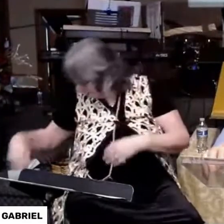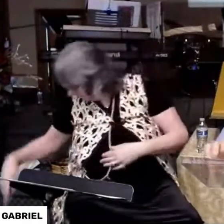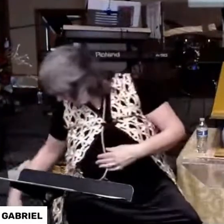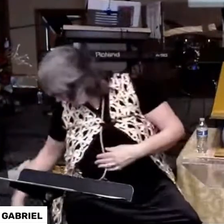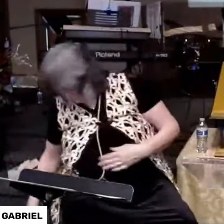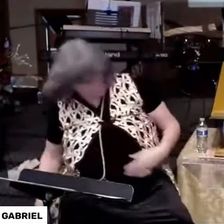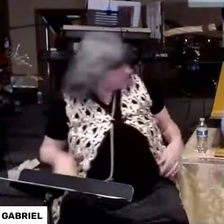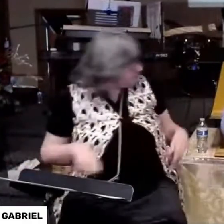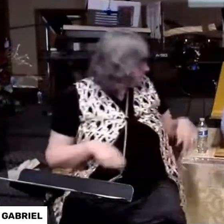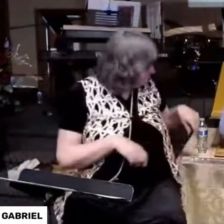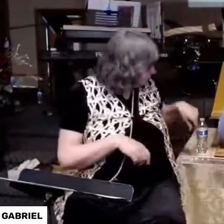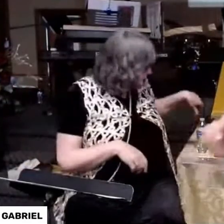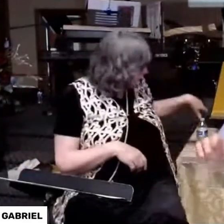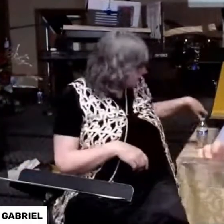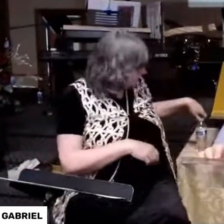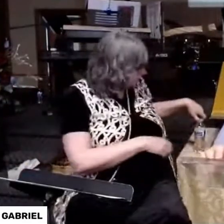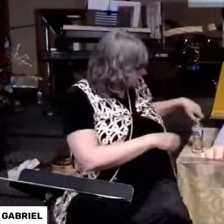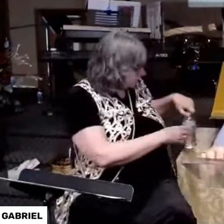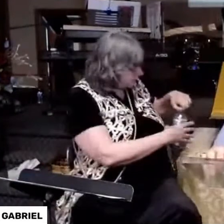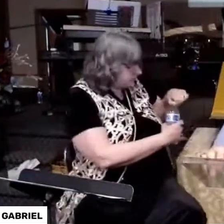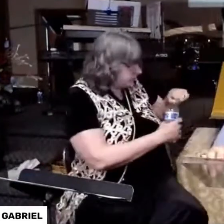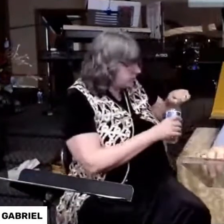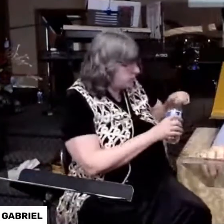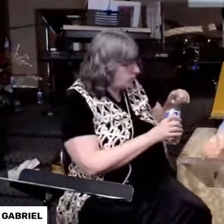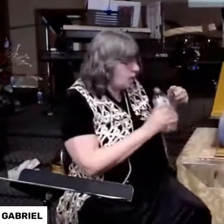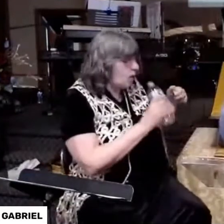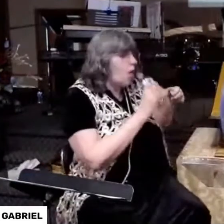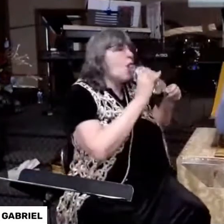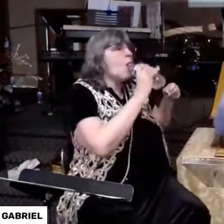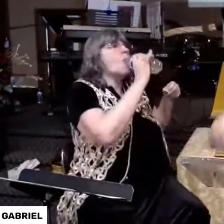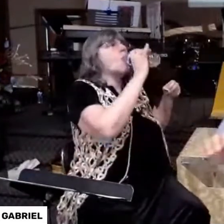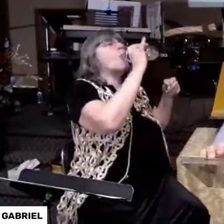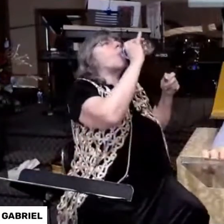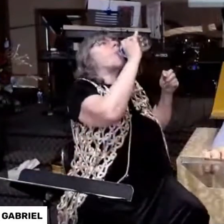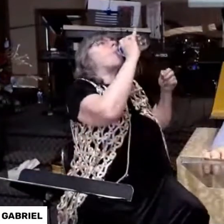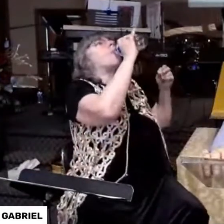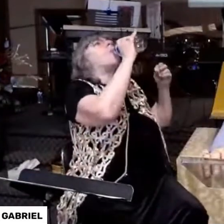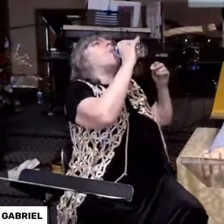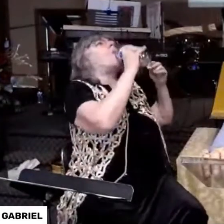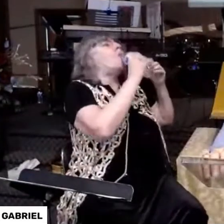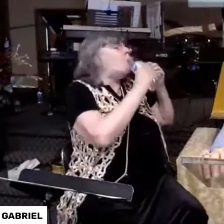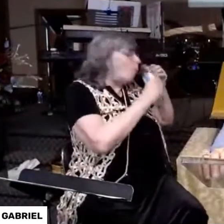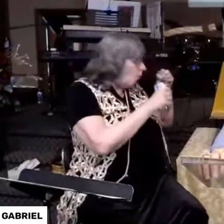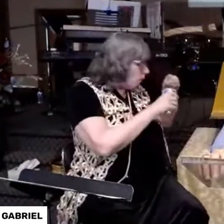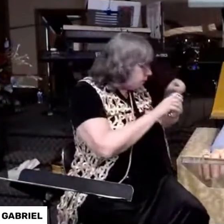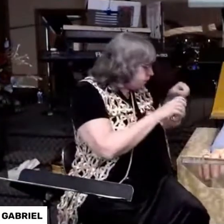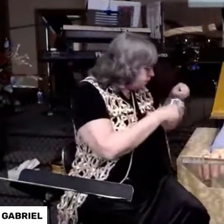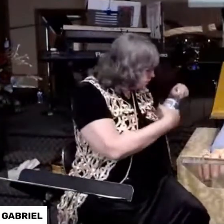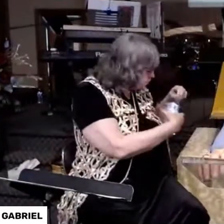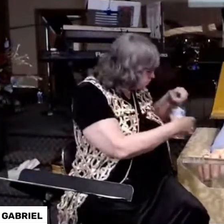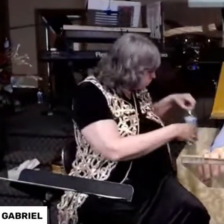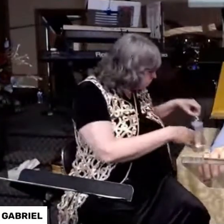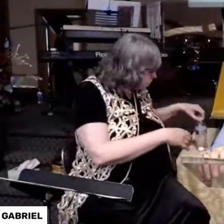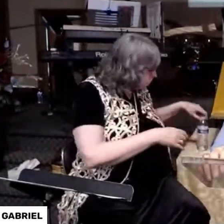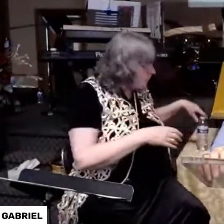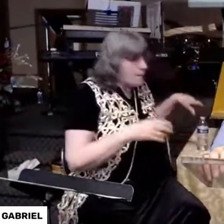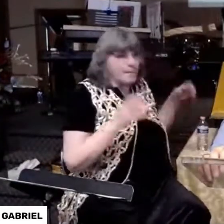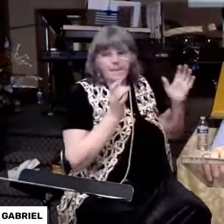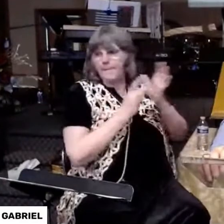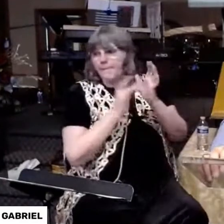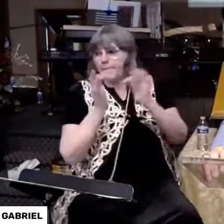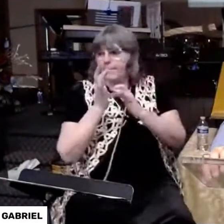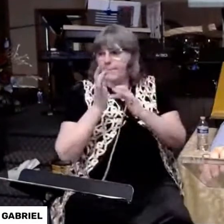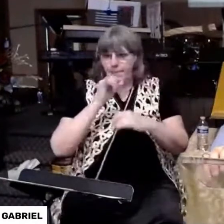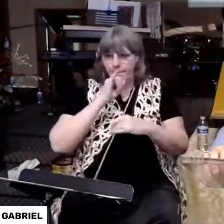the universe. The son is the radiance of the Shekhinah, the presence, the bright presence of God, the